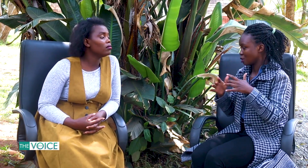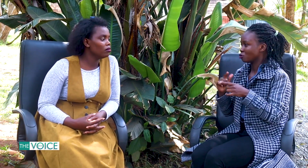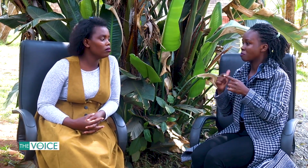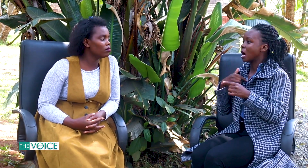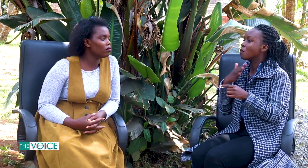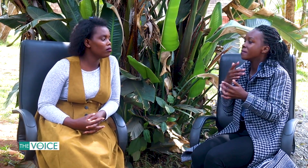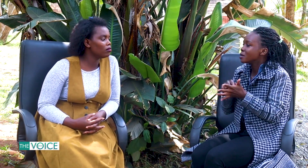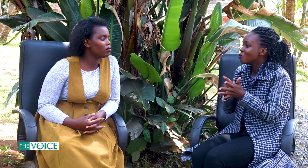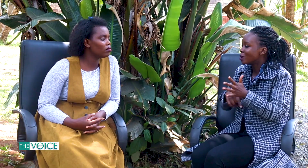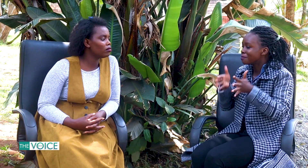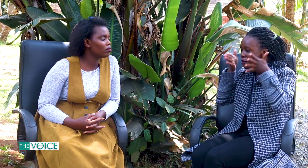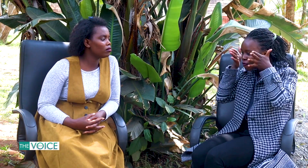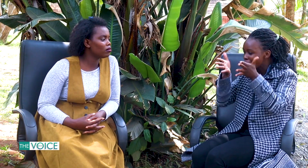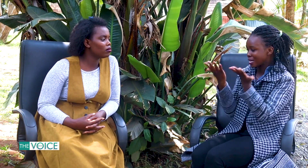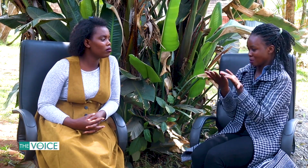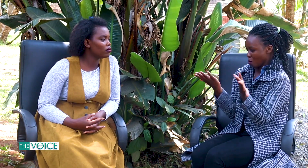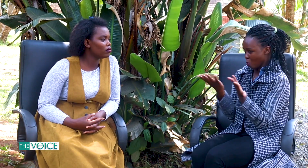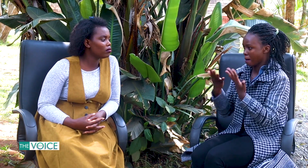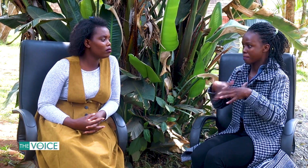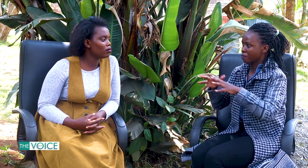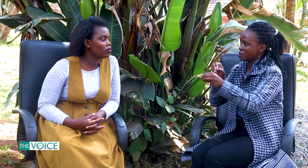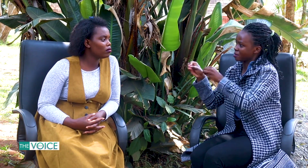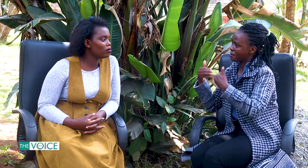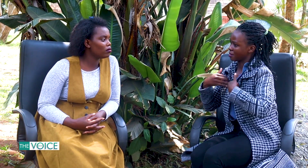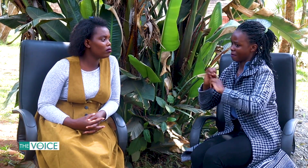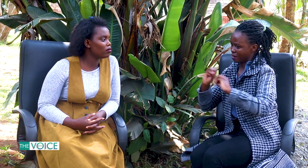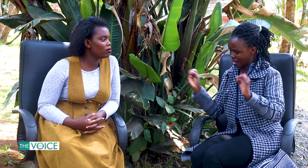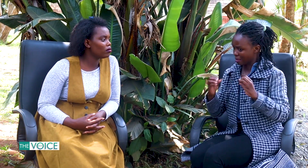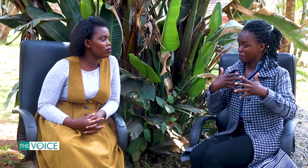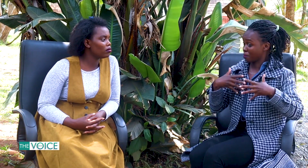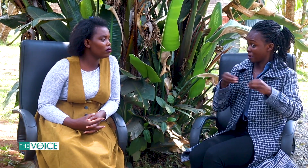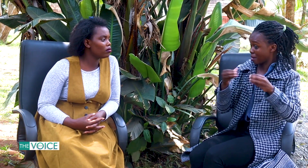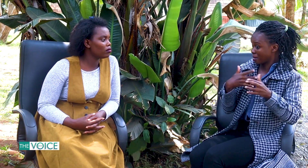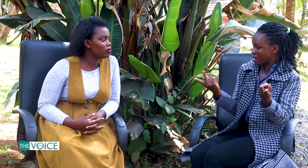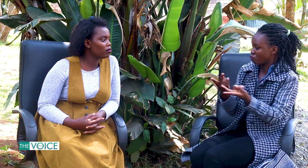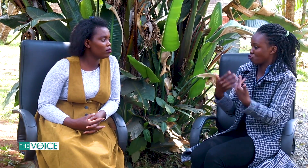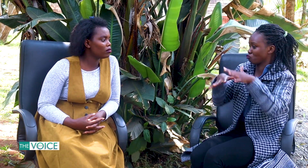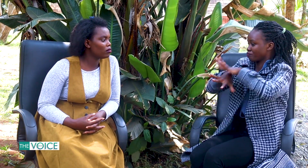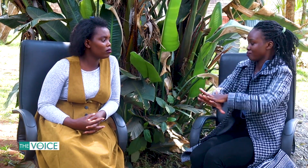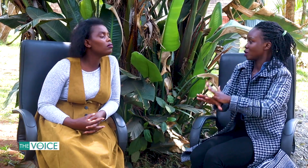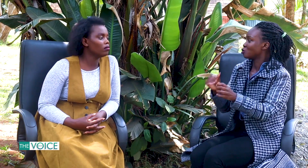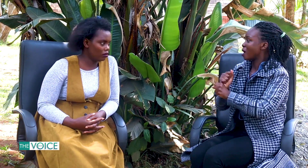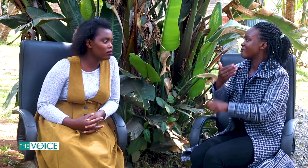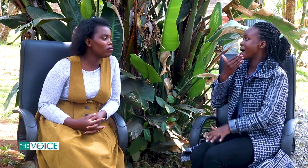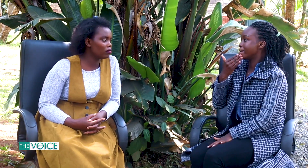which you get to face. Sometimes you have to realize that challenges are similar, but they're also different when it comes to people